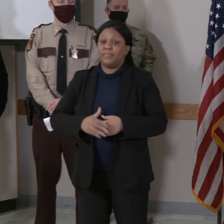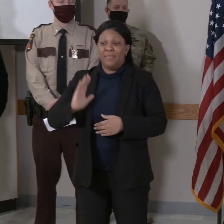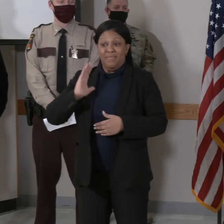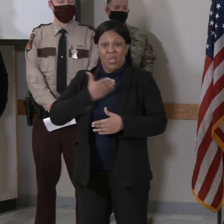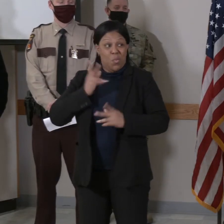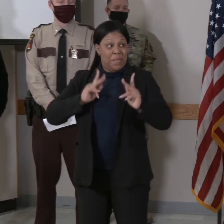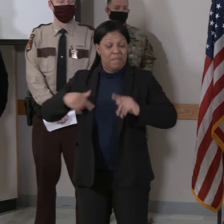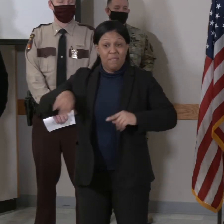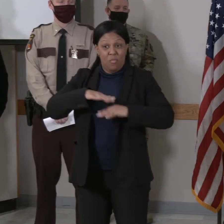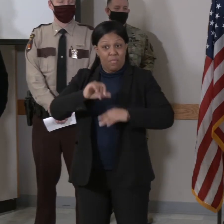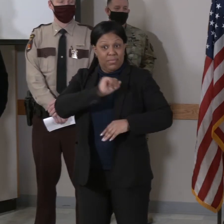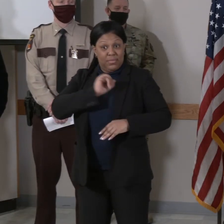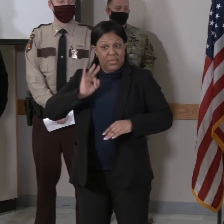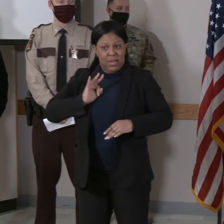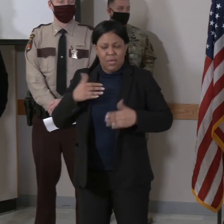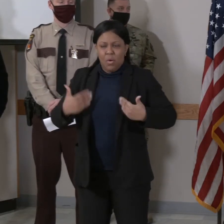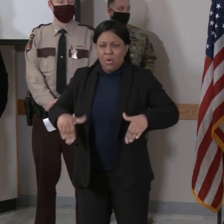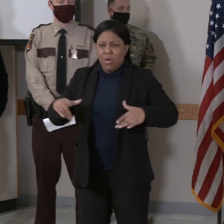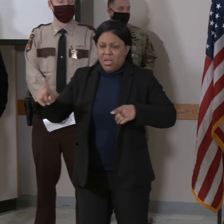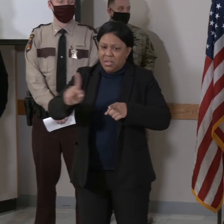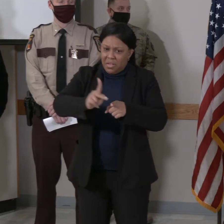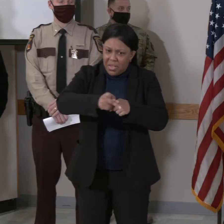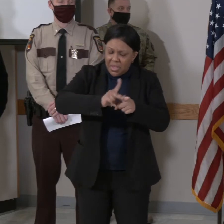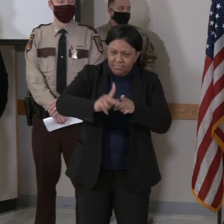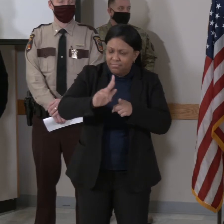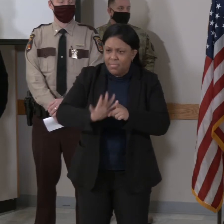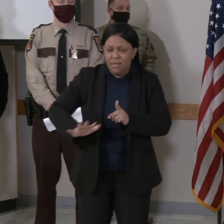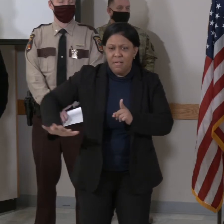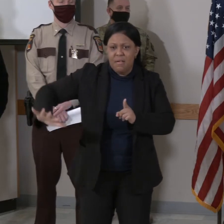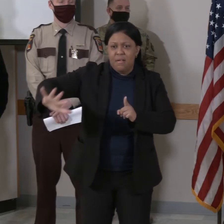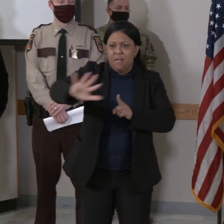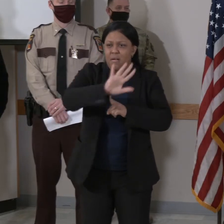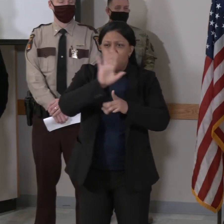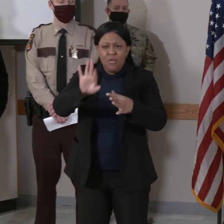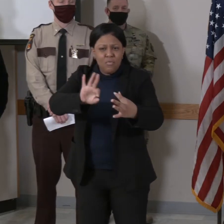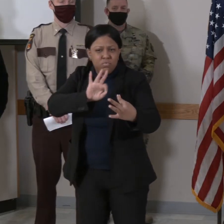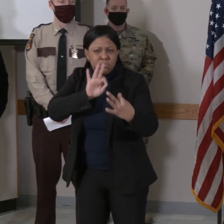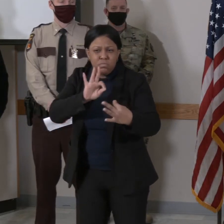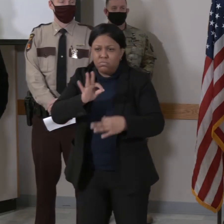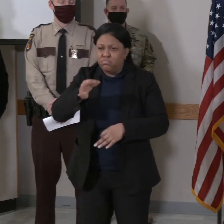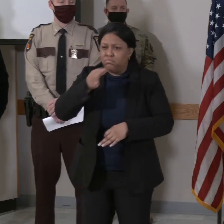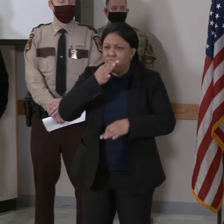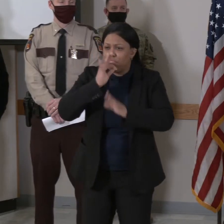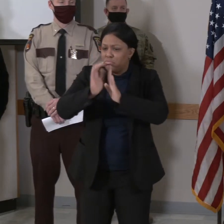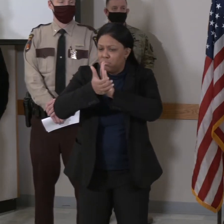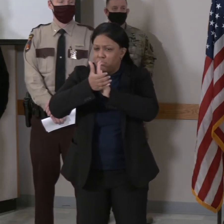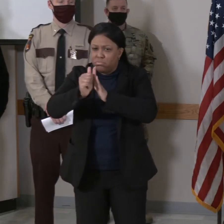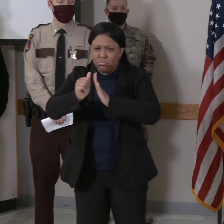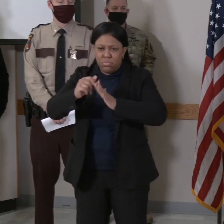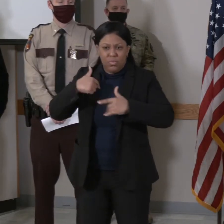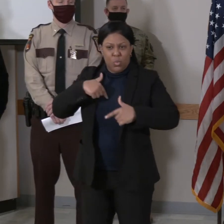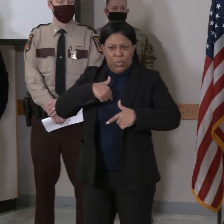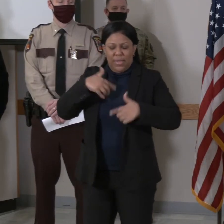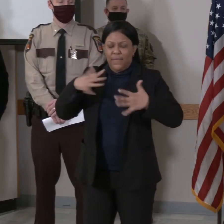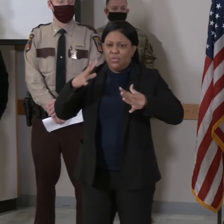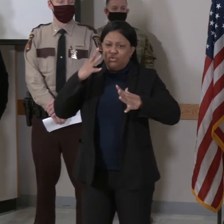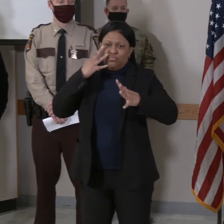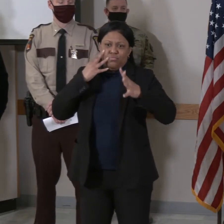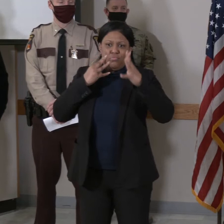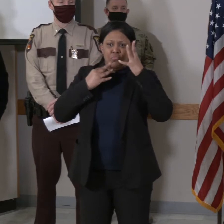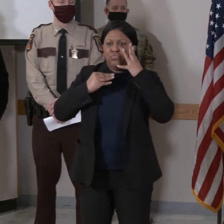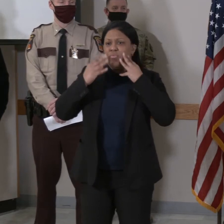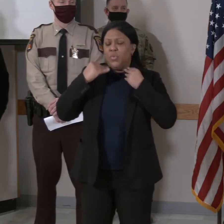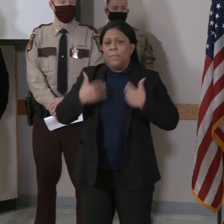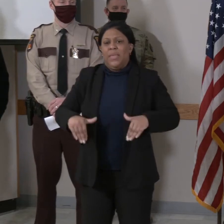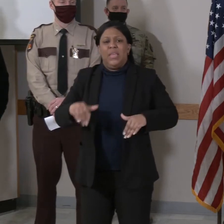most professional you'll find. They're highly trained. We've done thousands of high-profile cases, and we've